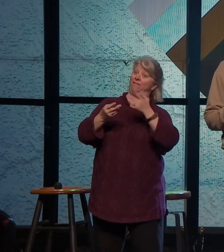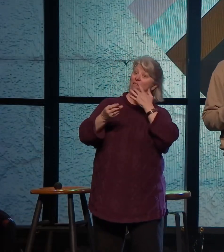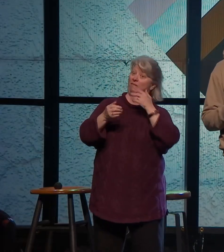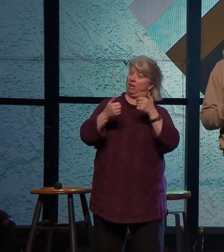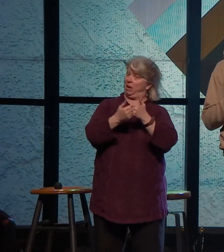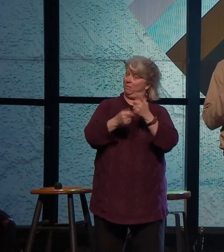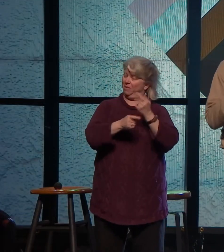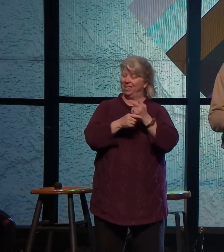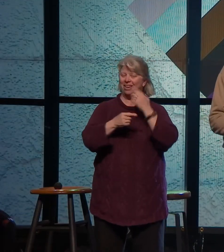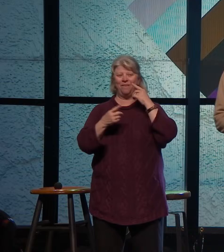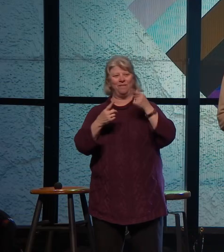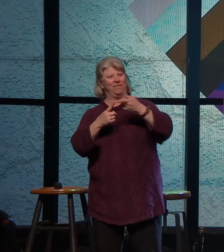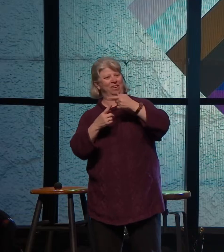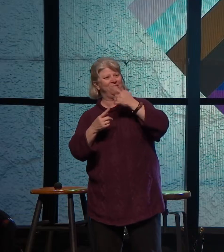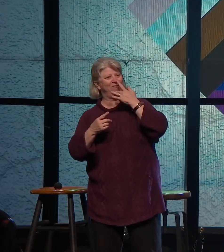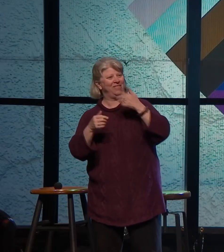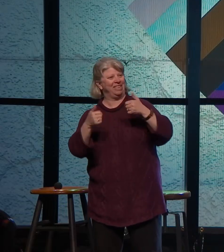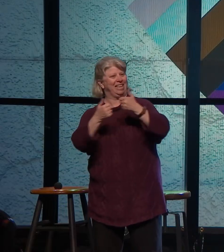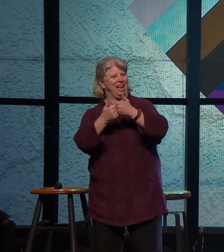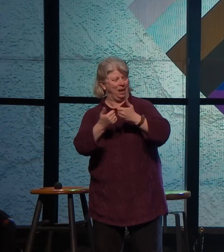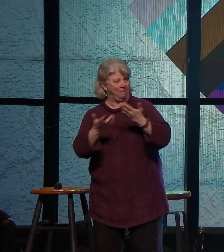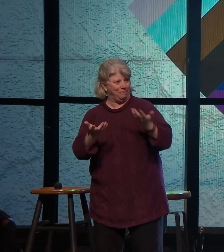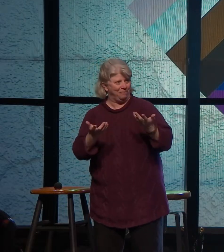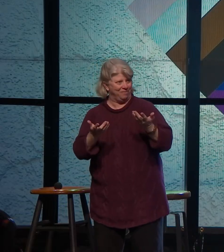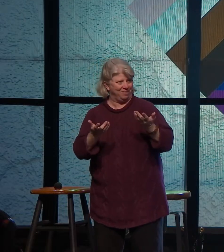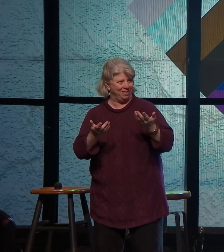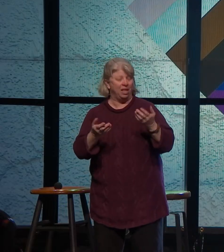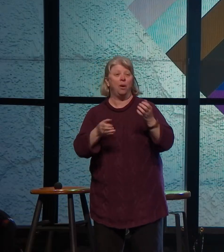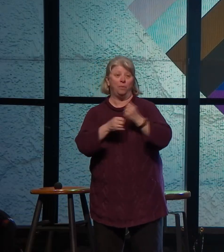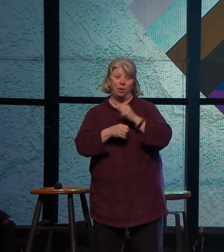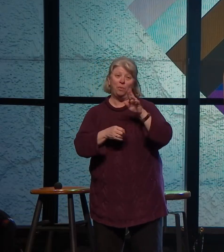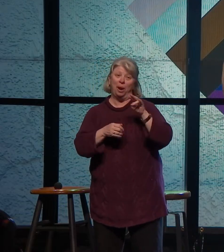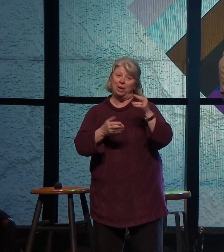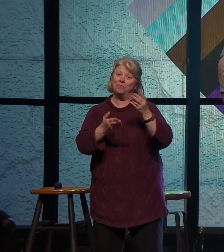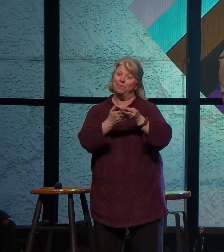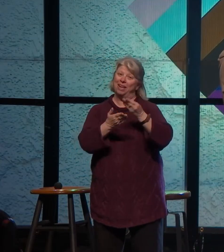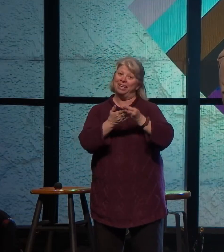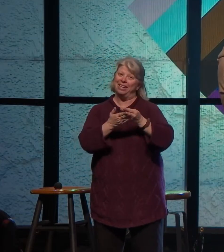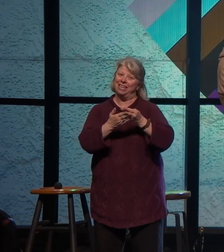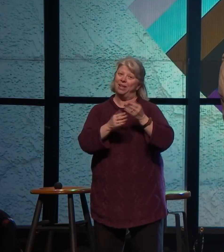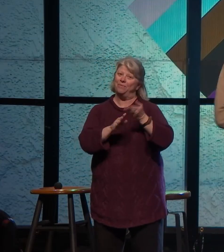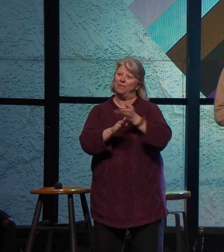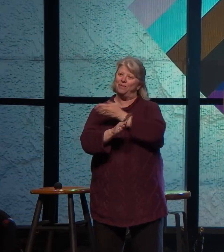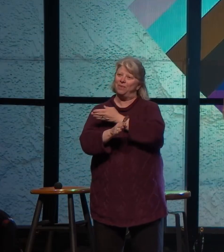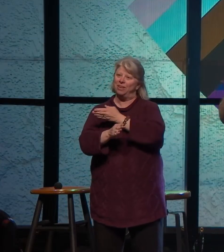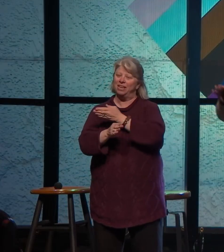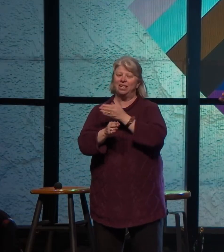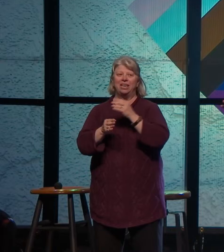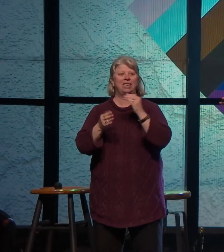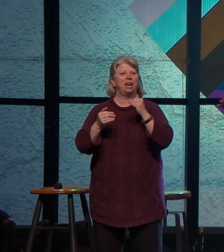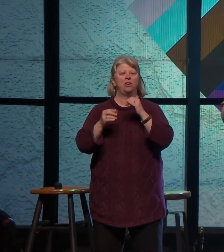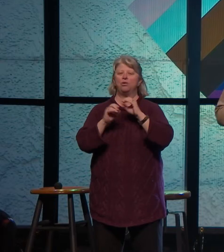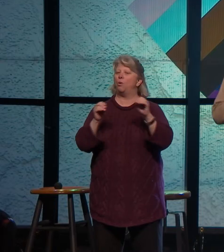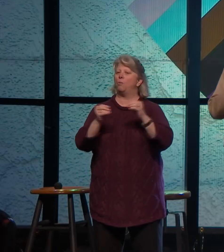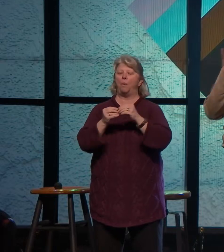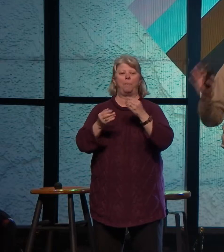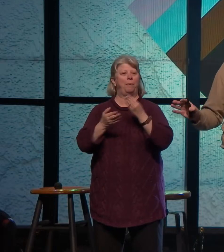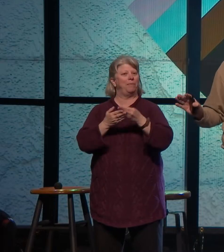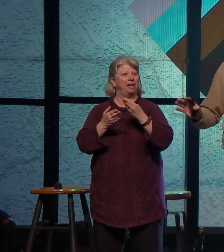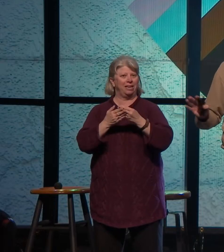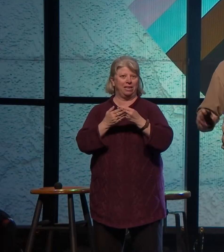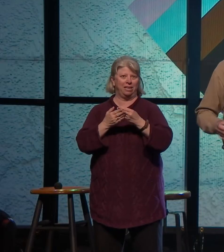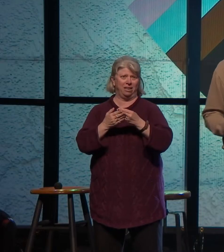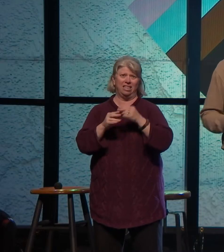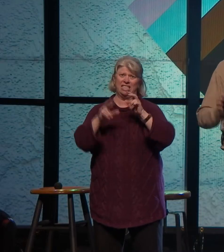game. Okay, I know everybody's first favorite game, win Ryan's money. That was before. Okay, we're not winning any more of Ryan's money. The market is